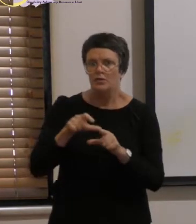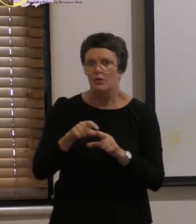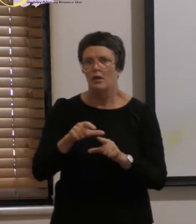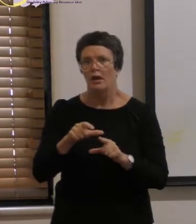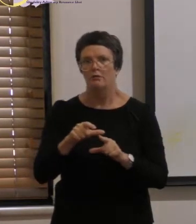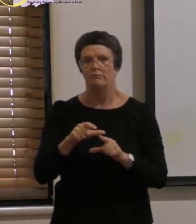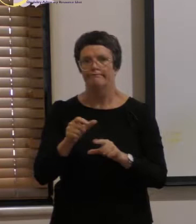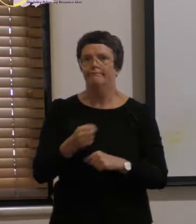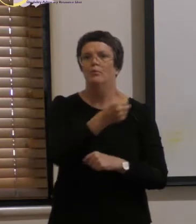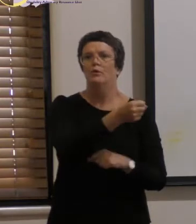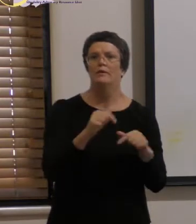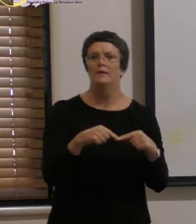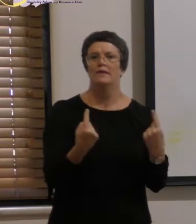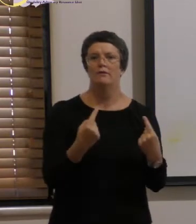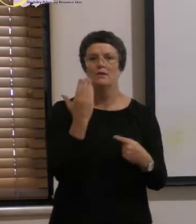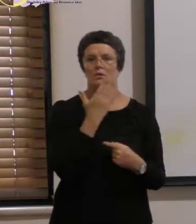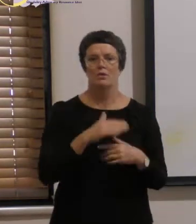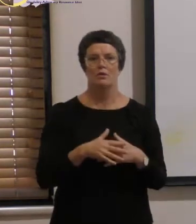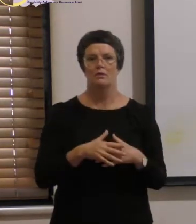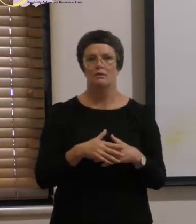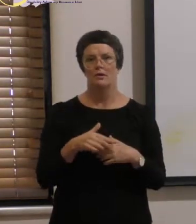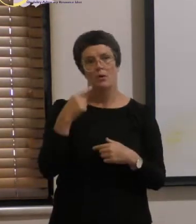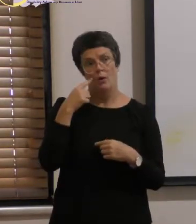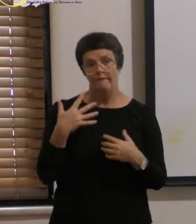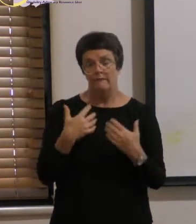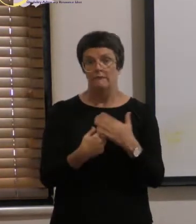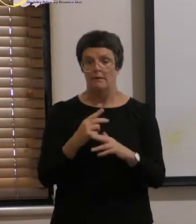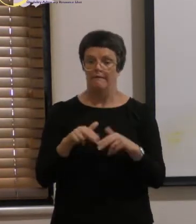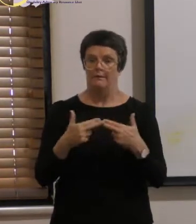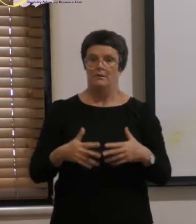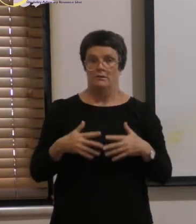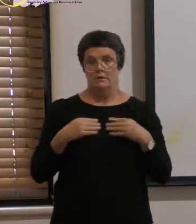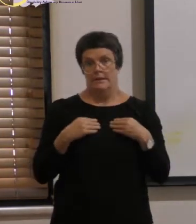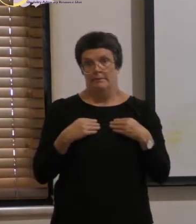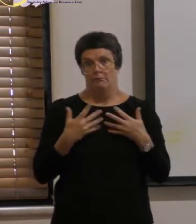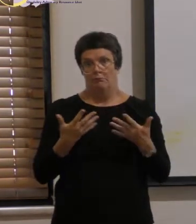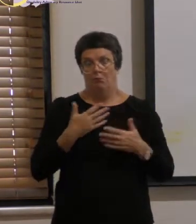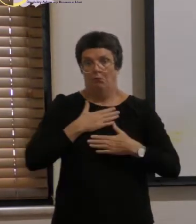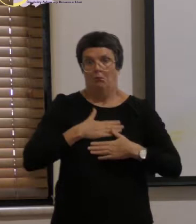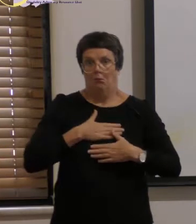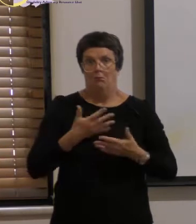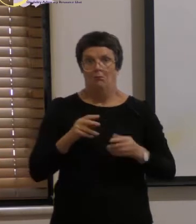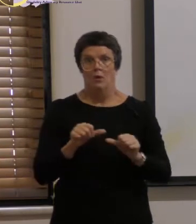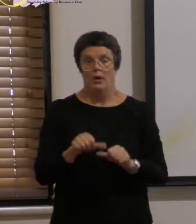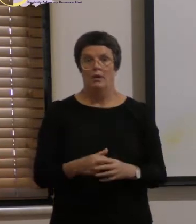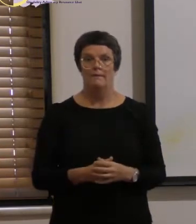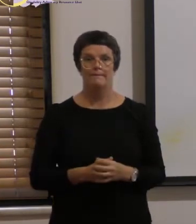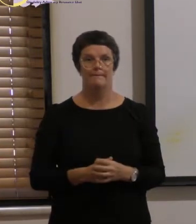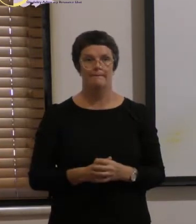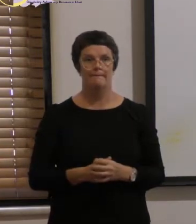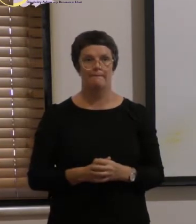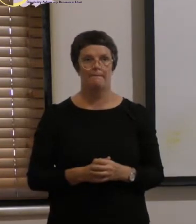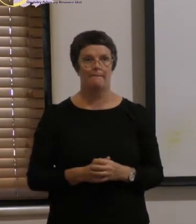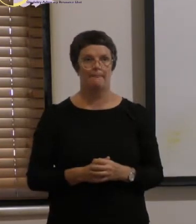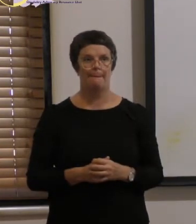just go with kind of the inadequacies of the education system. What is really important, and which I want to talk to you about